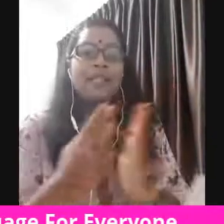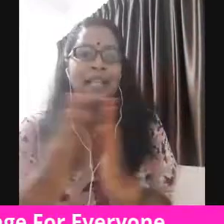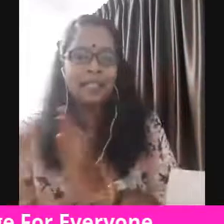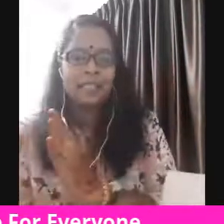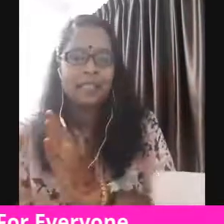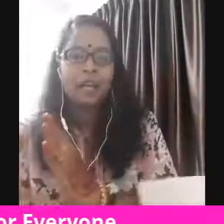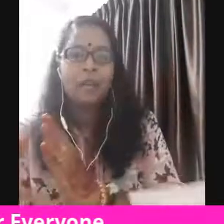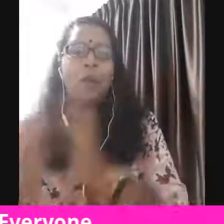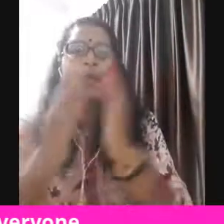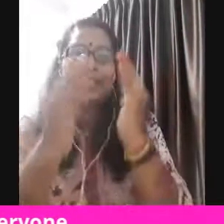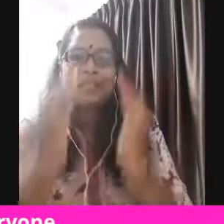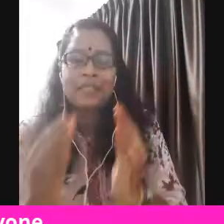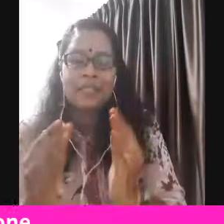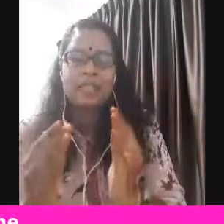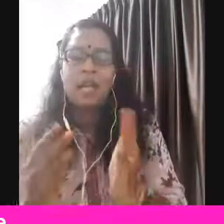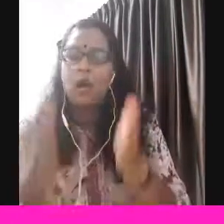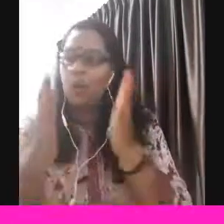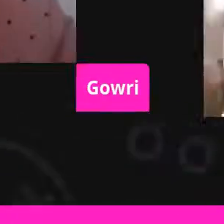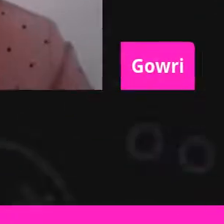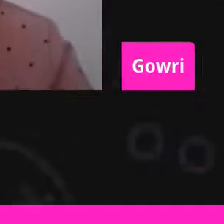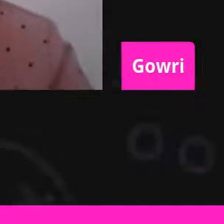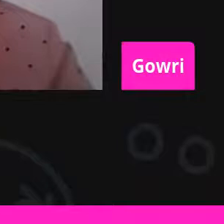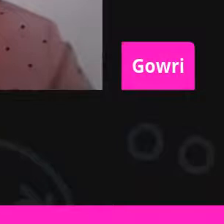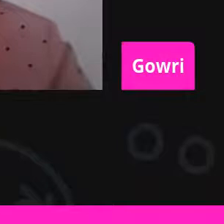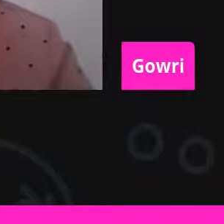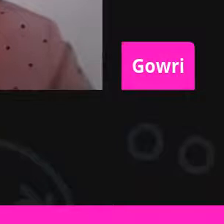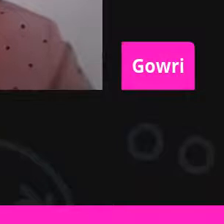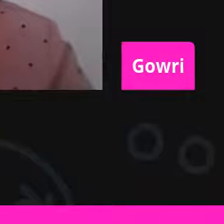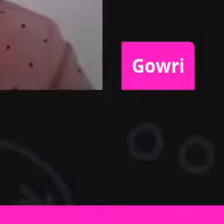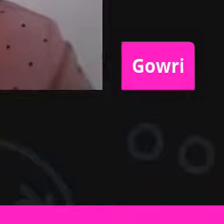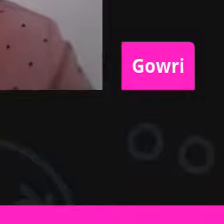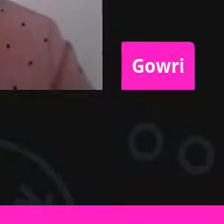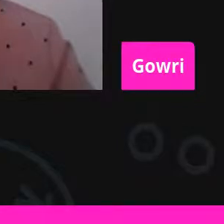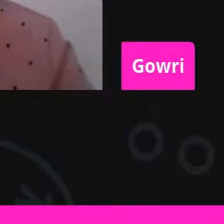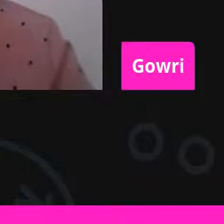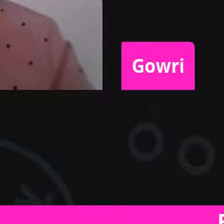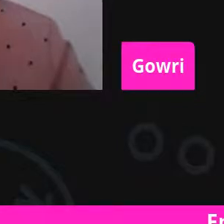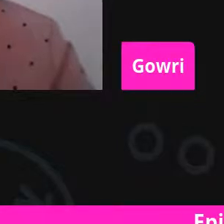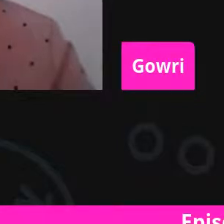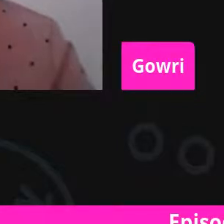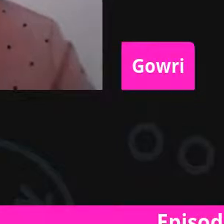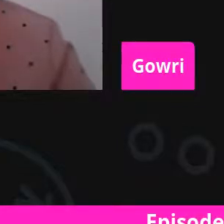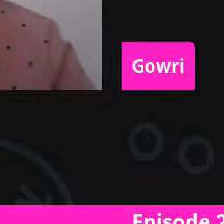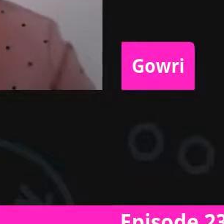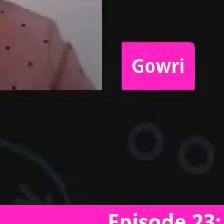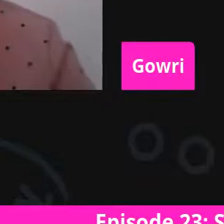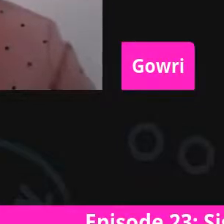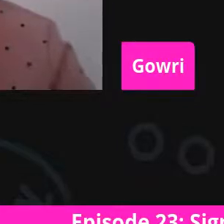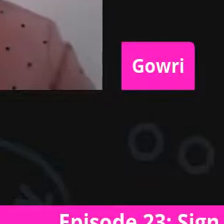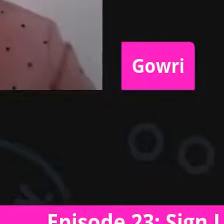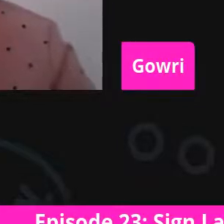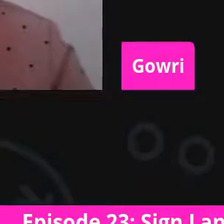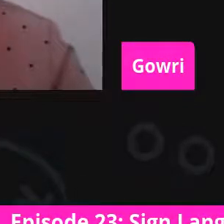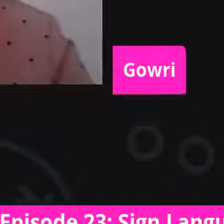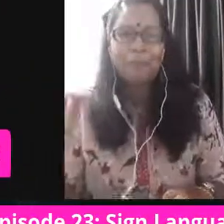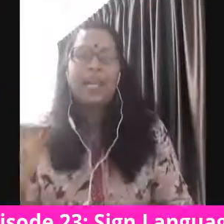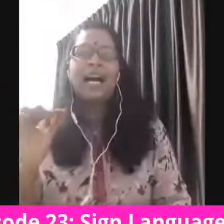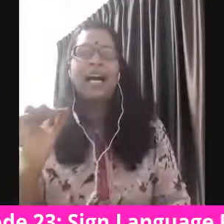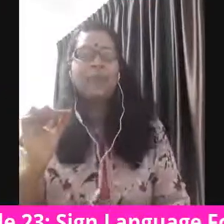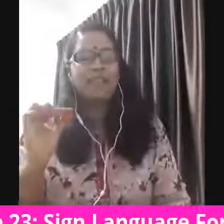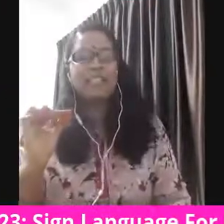to answer like this. What is this? What is this? Everything I will teach them word by